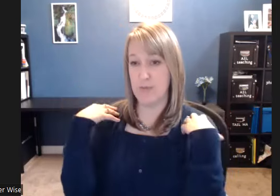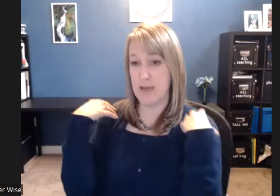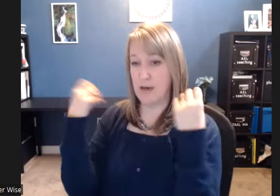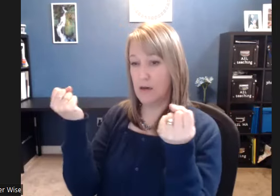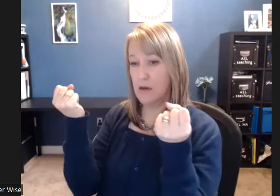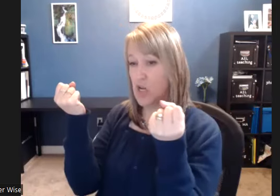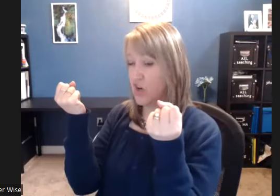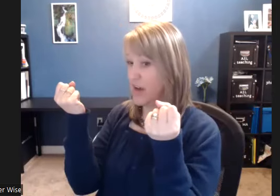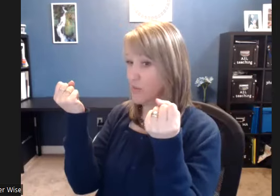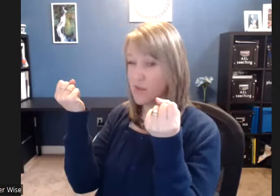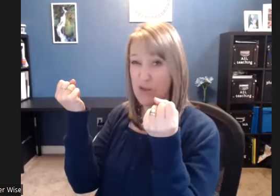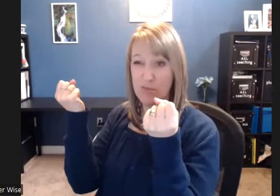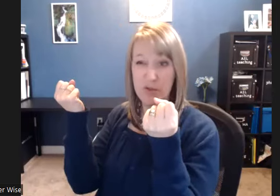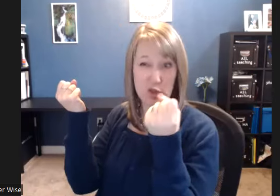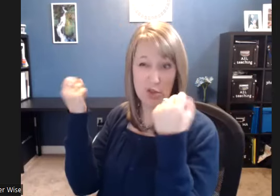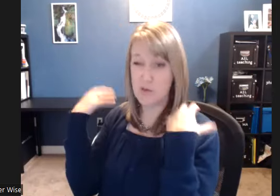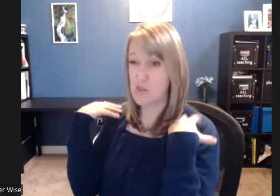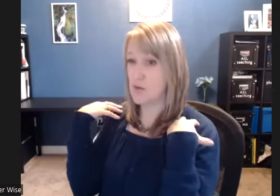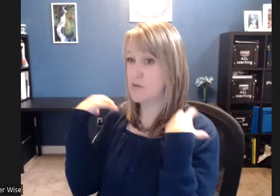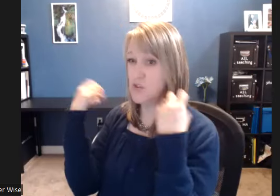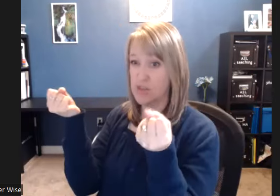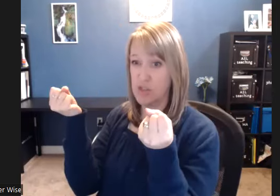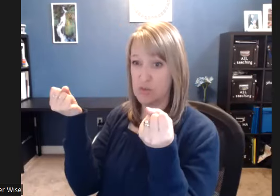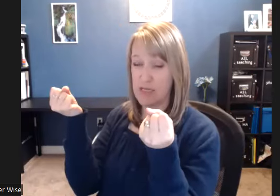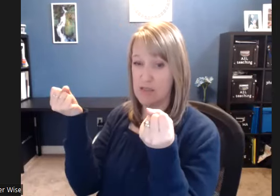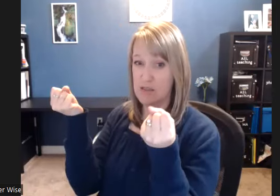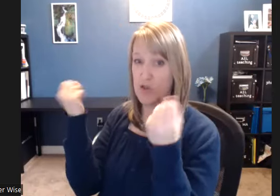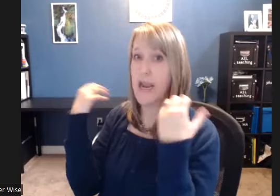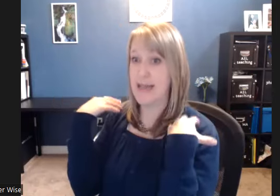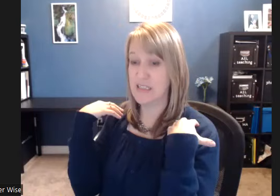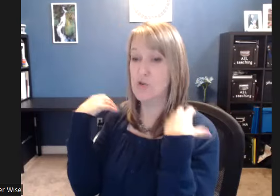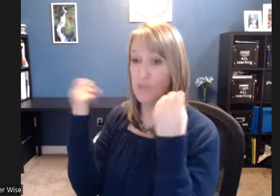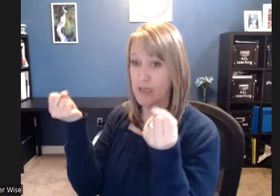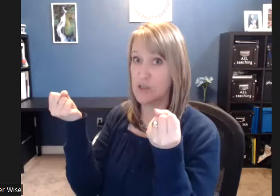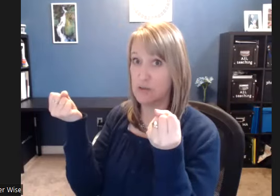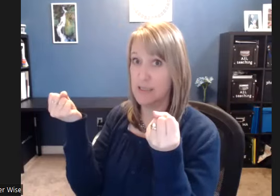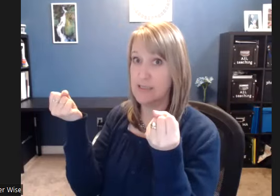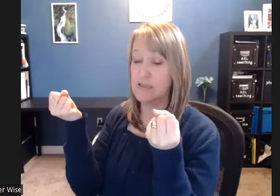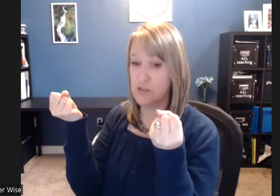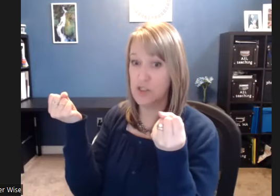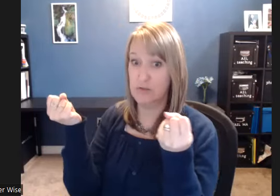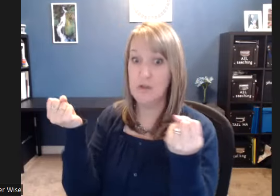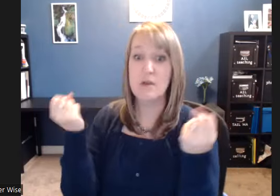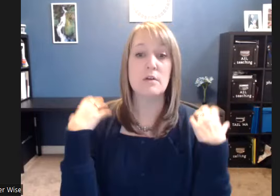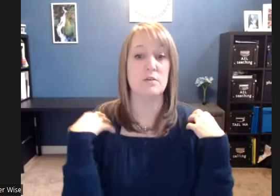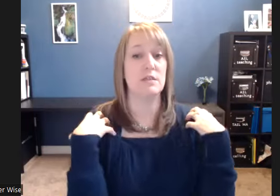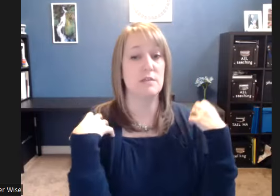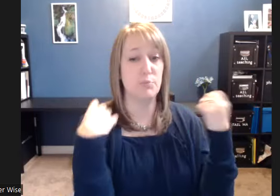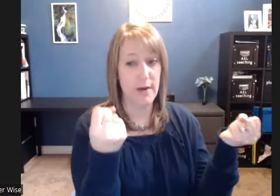movement here. Your elbows don't move, your shoulders don't move, just your wrists. Your hands move because your wrists do. So this is